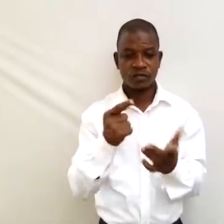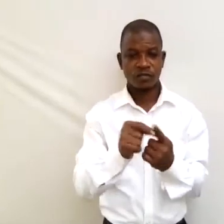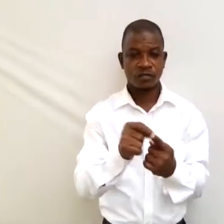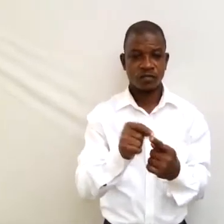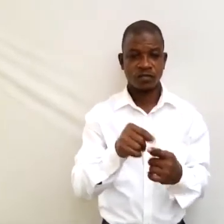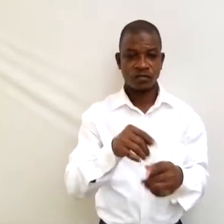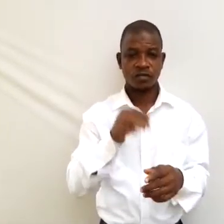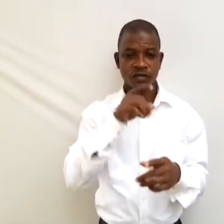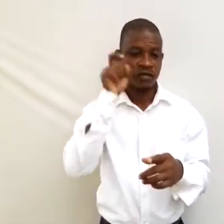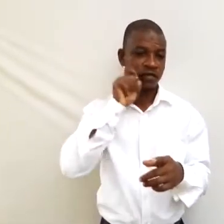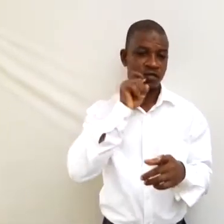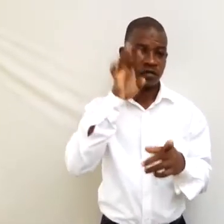sexually transmitted infections,